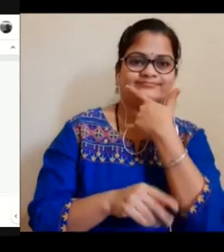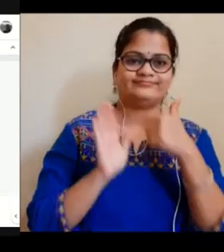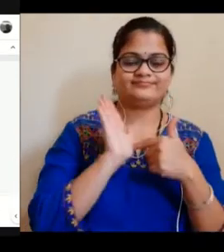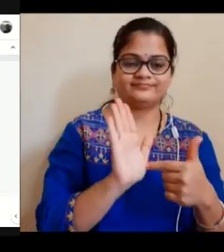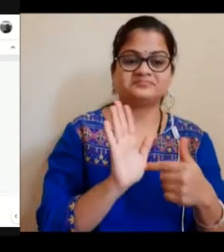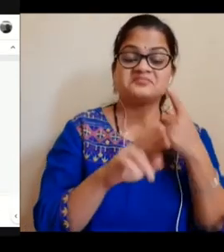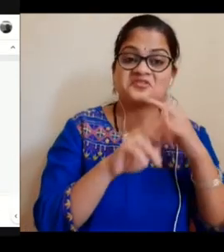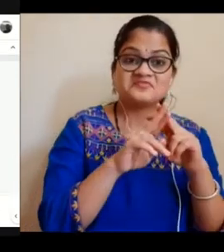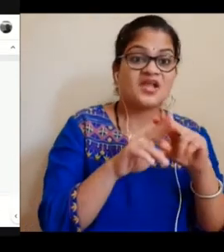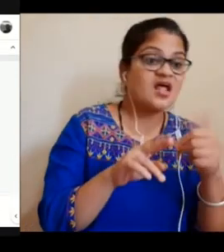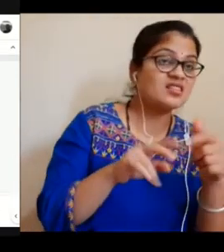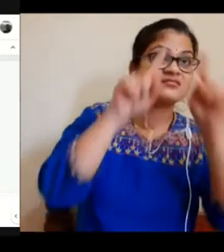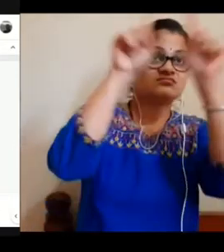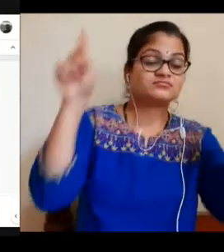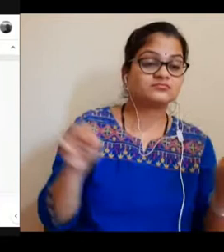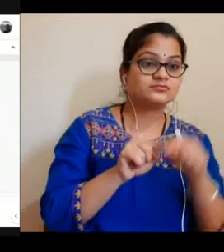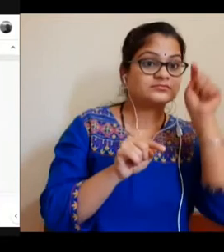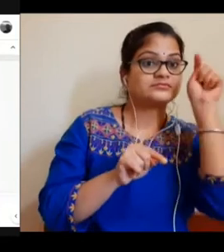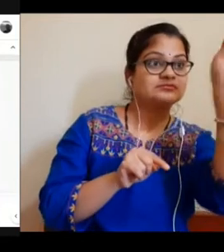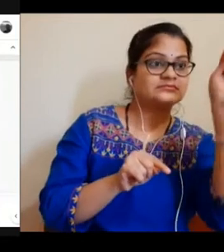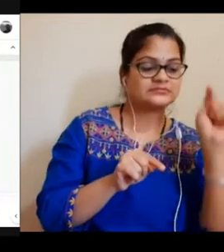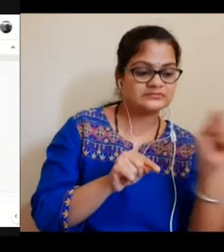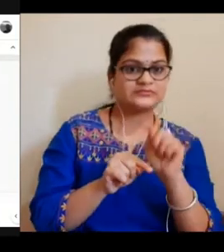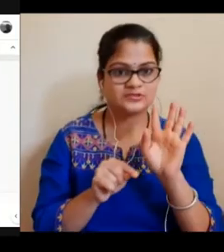anywhere else on the screen, it goes to